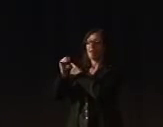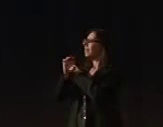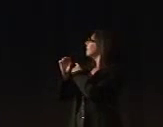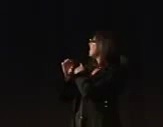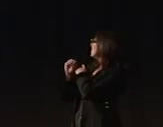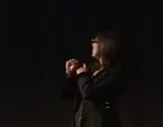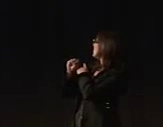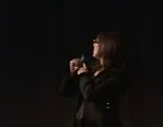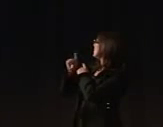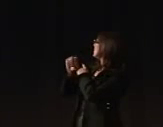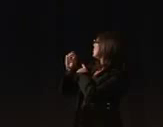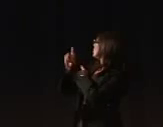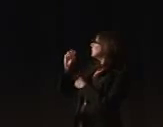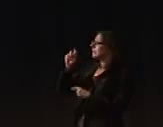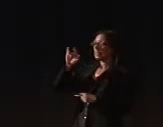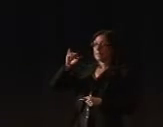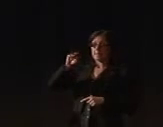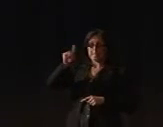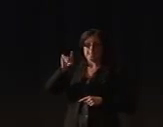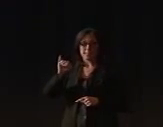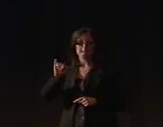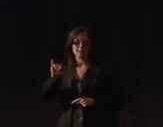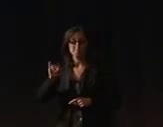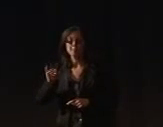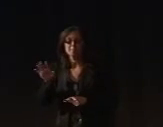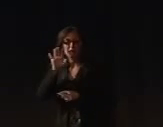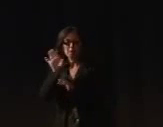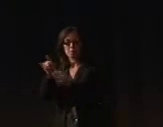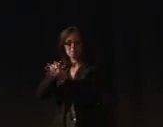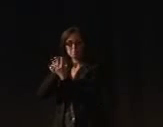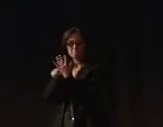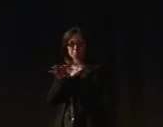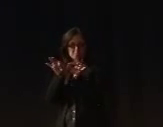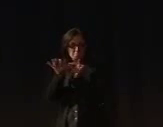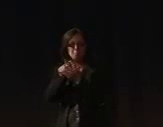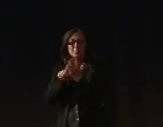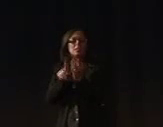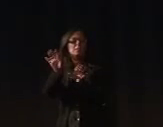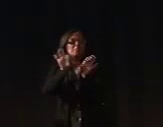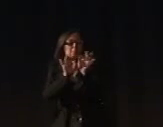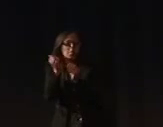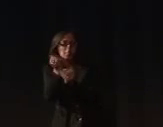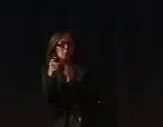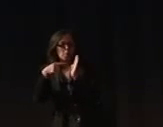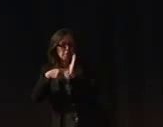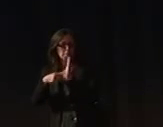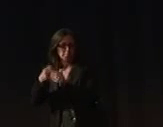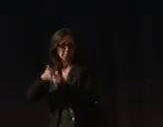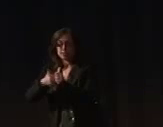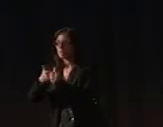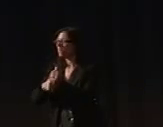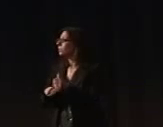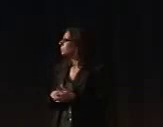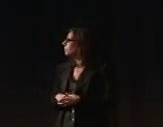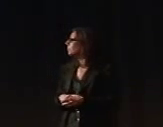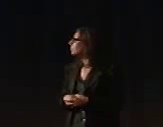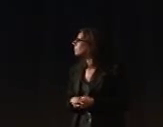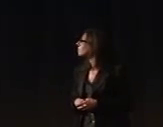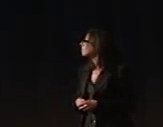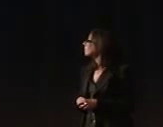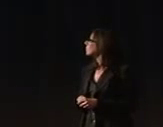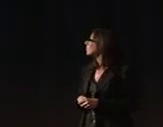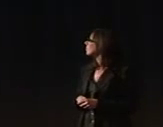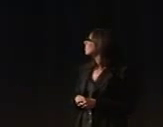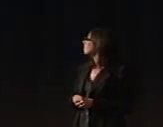Anthropocene. And I'm not going to all of them. Just a few examples. First, a puppeteers. He couldn't come to the